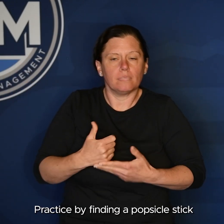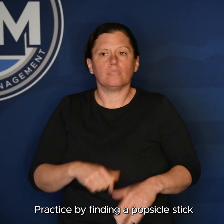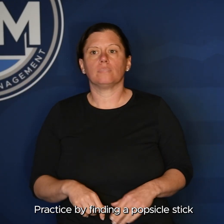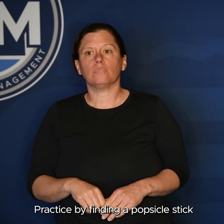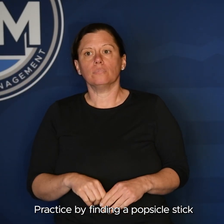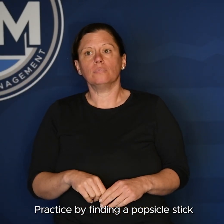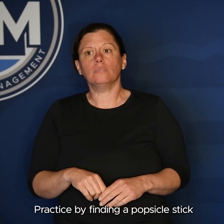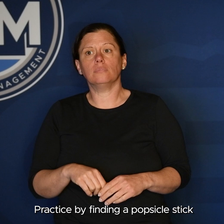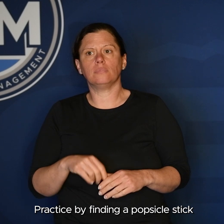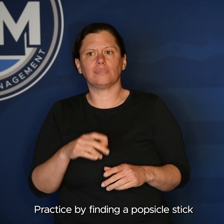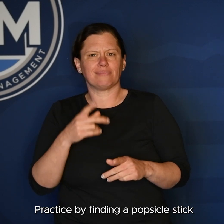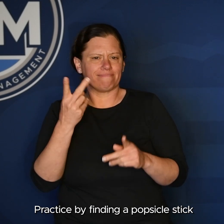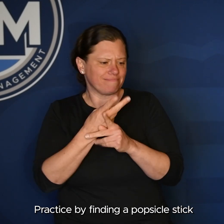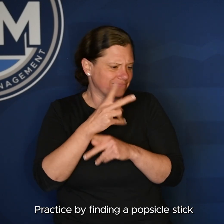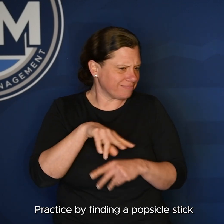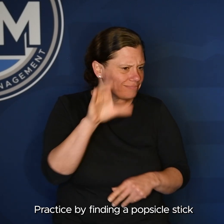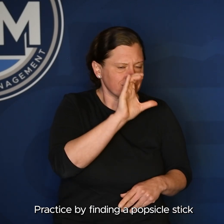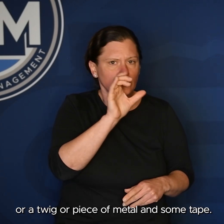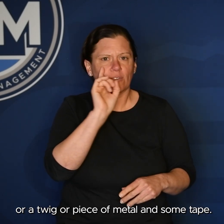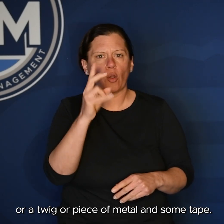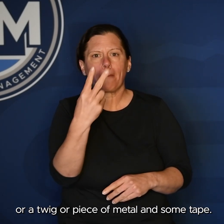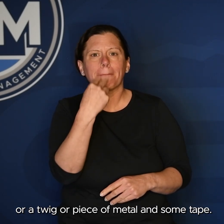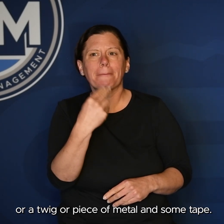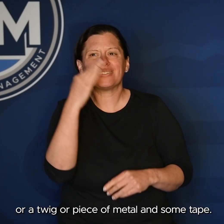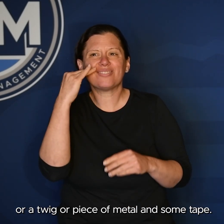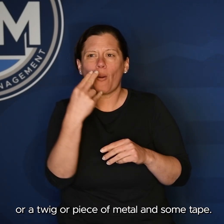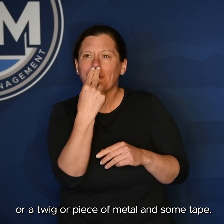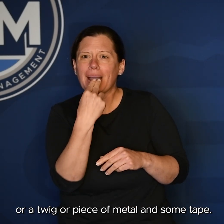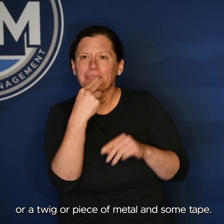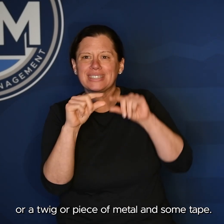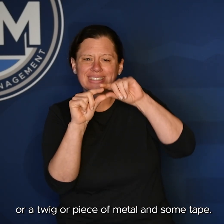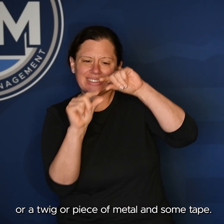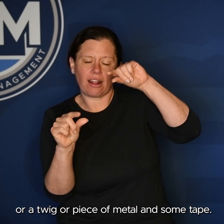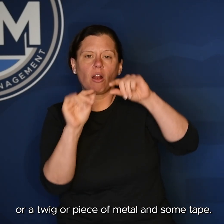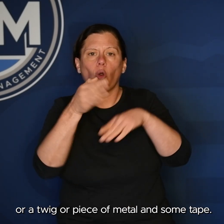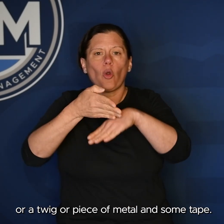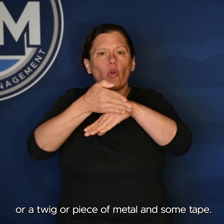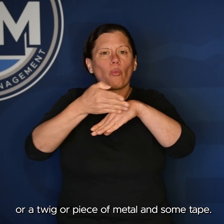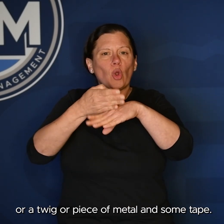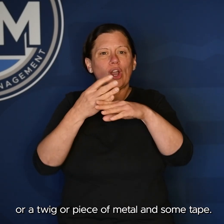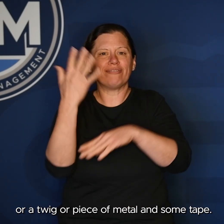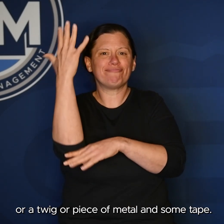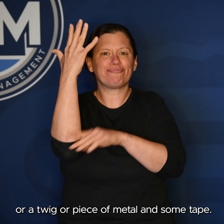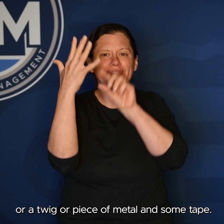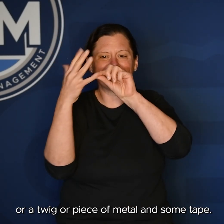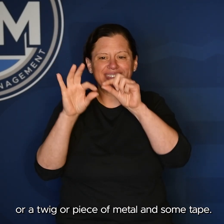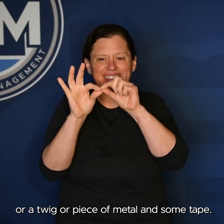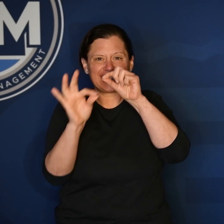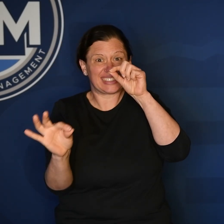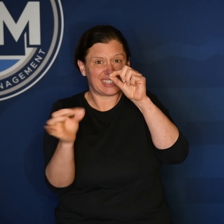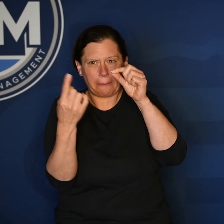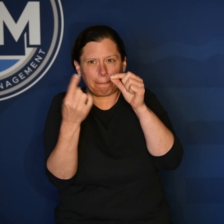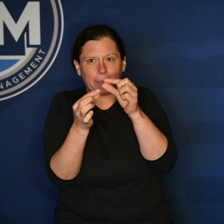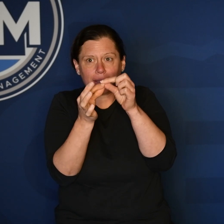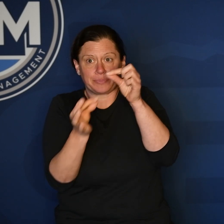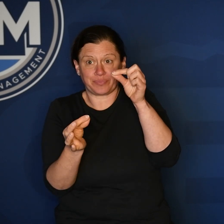Practice by finding a popsicle stick or a twig or piece of metal and some tape.